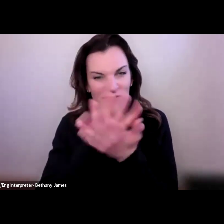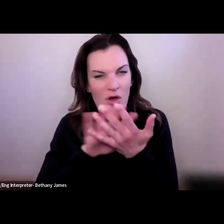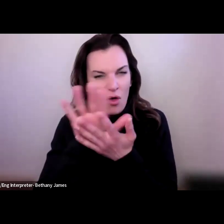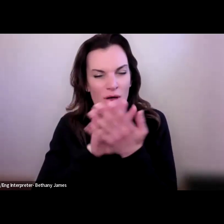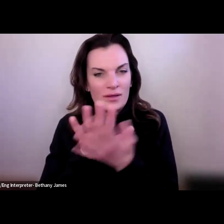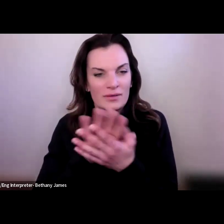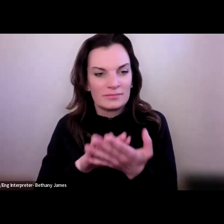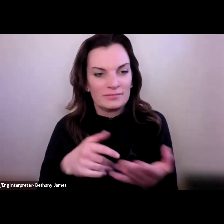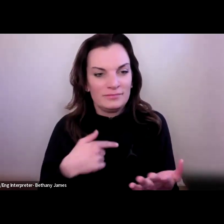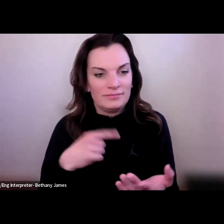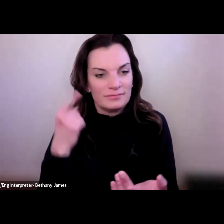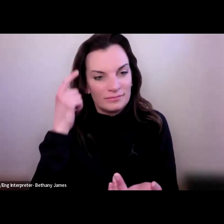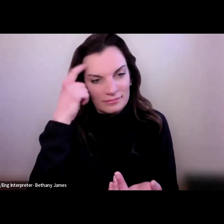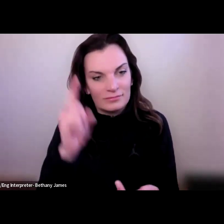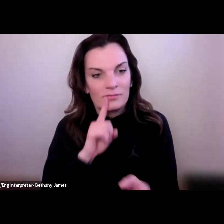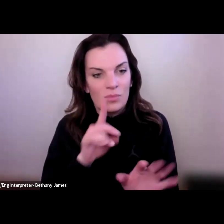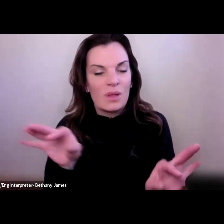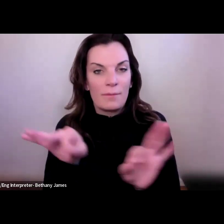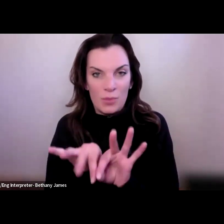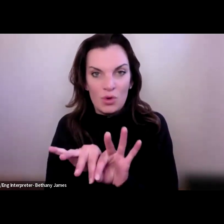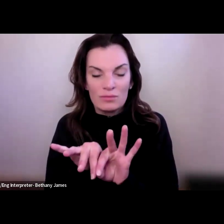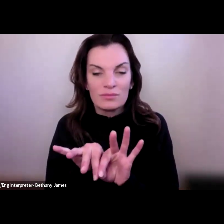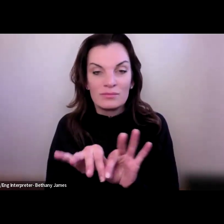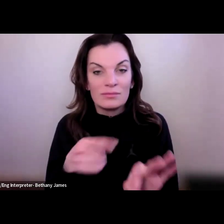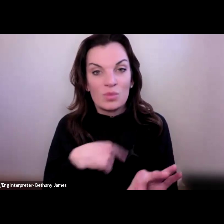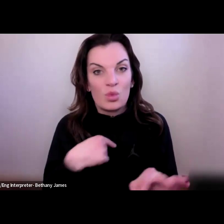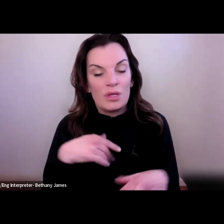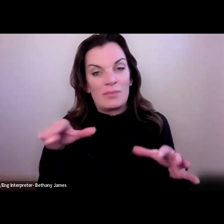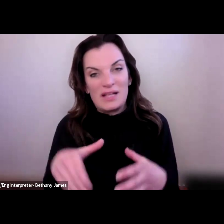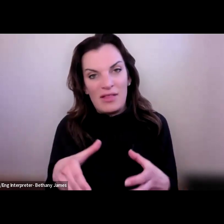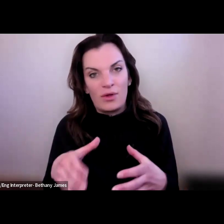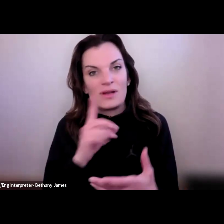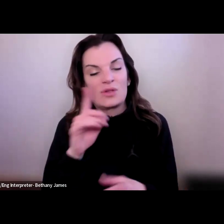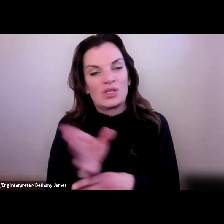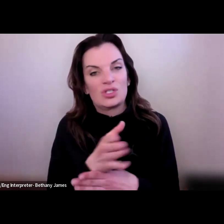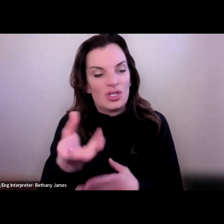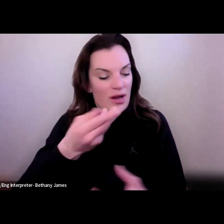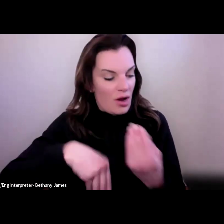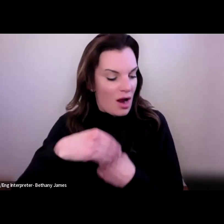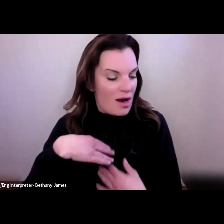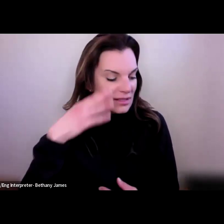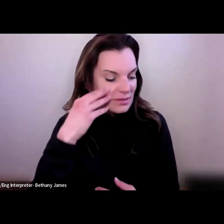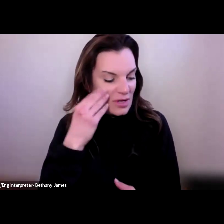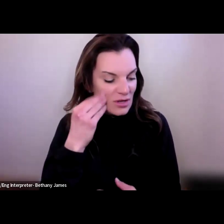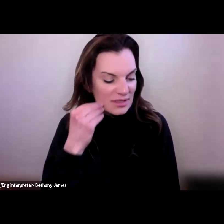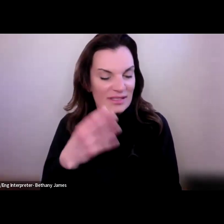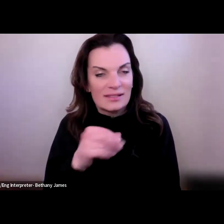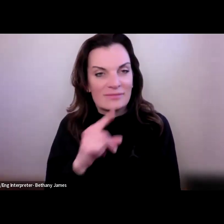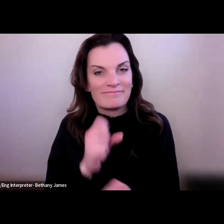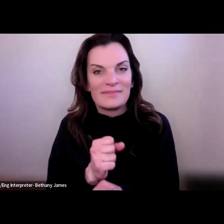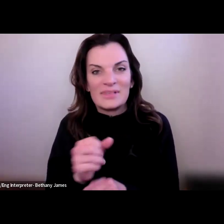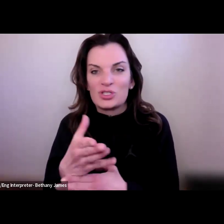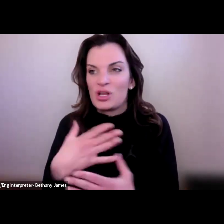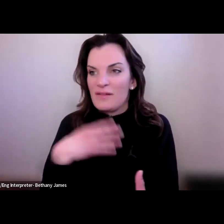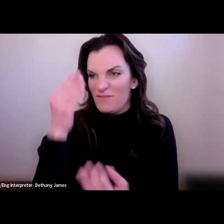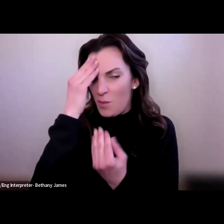So I think it's really important that we all come together, share our experiences, find these commonalities, study things